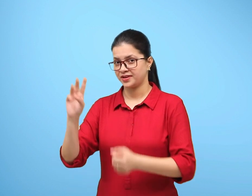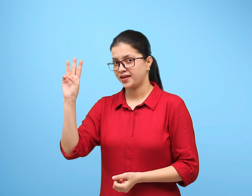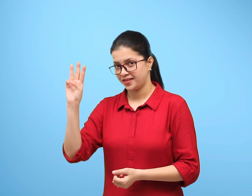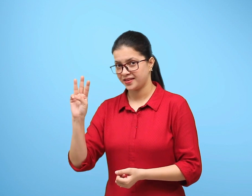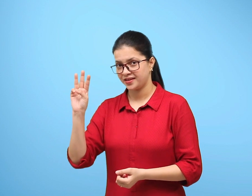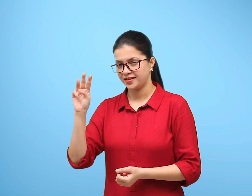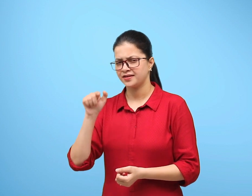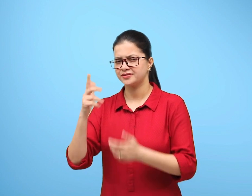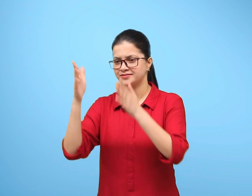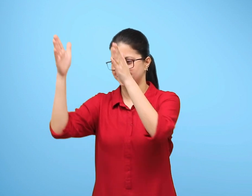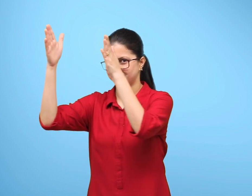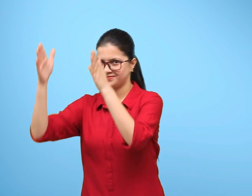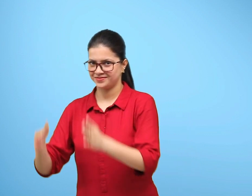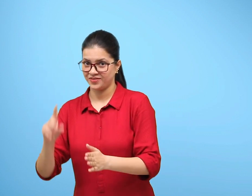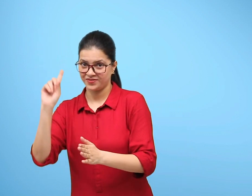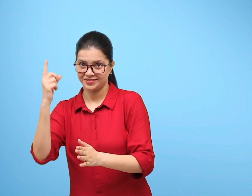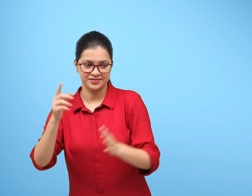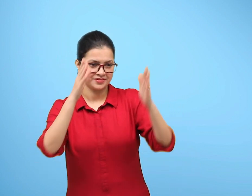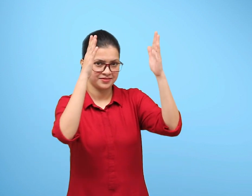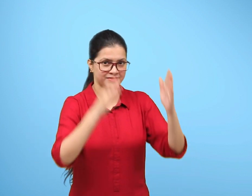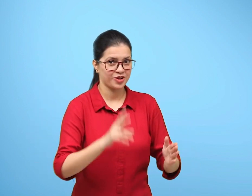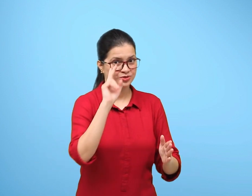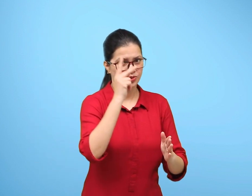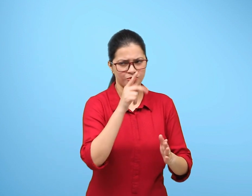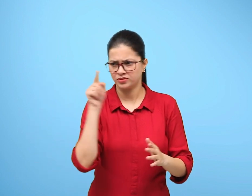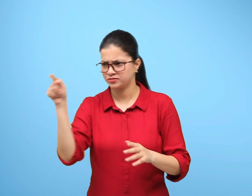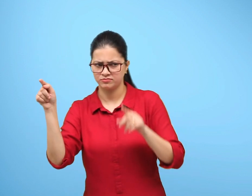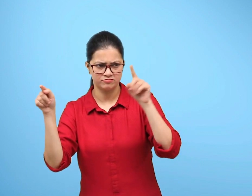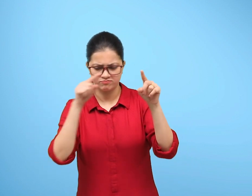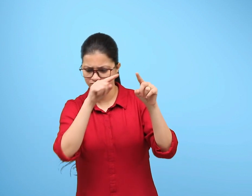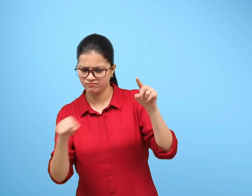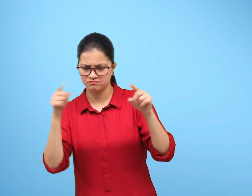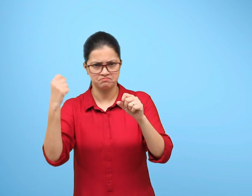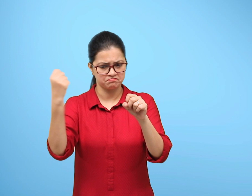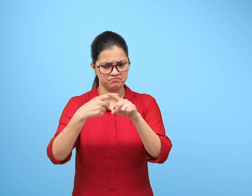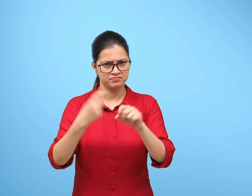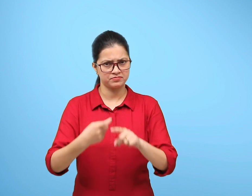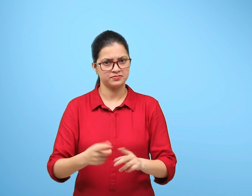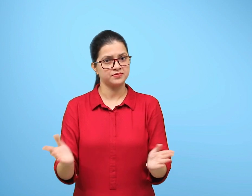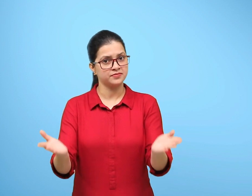Three. Match the items in column 1 with one or more items of column 2.